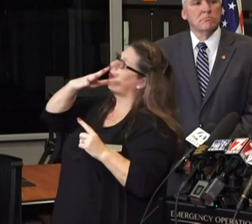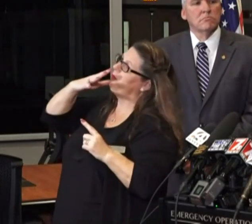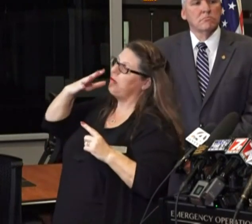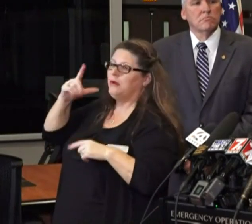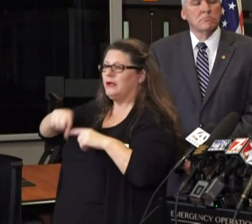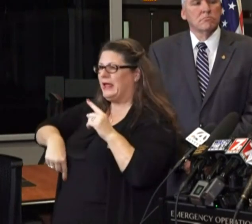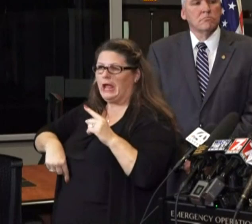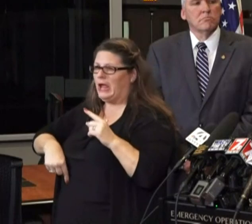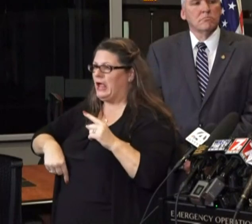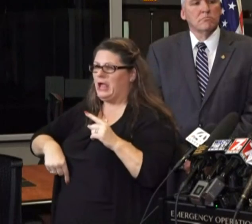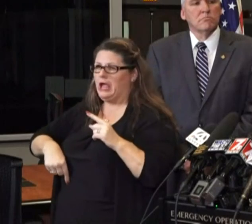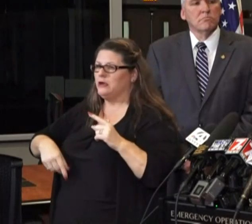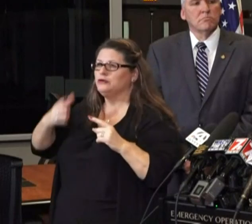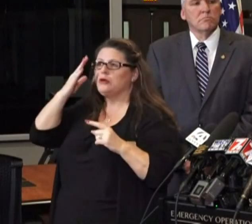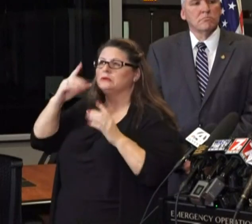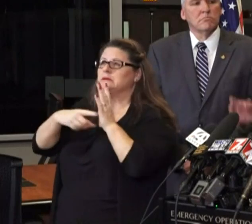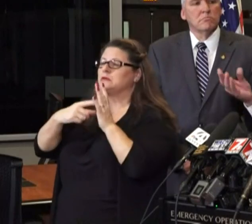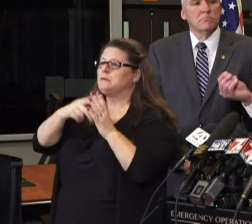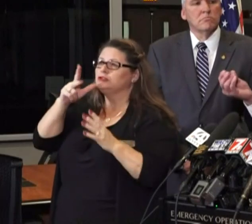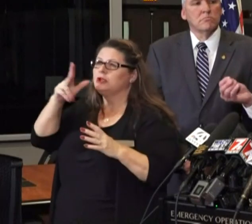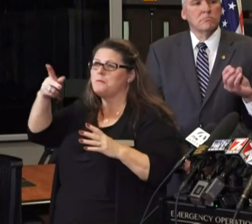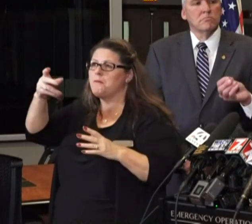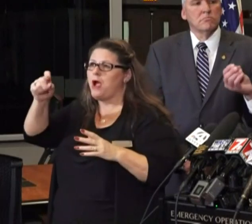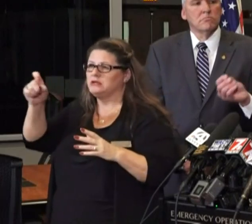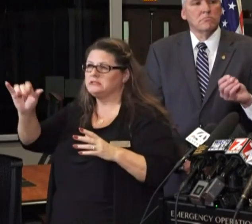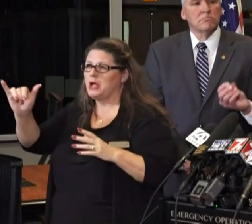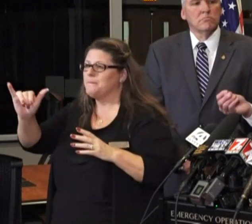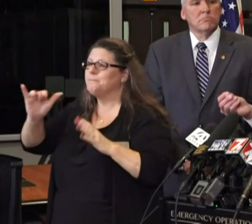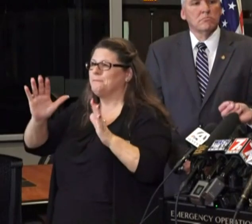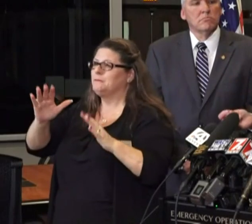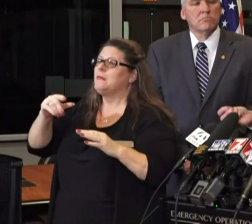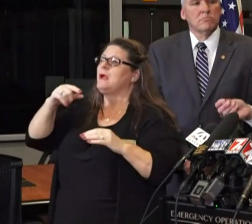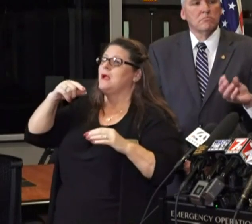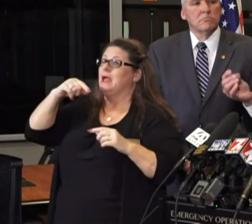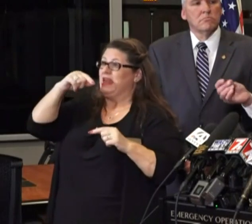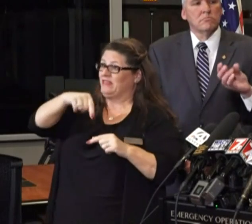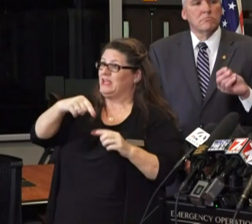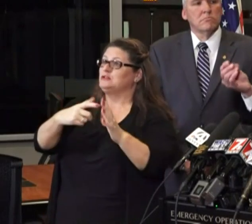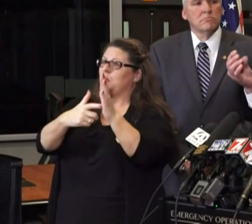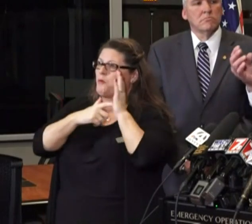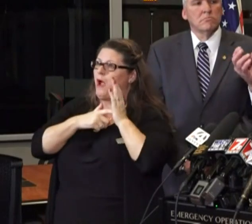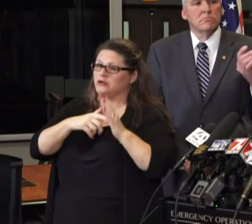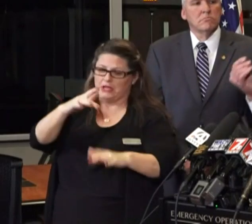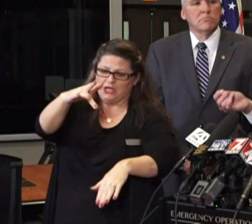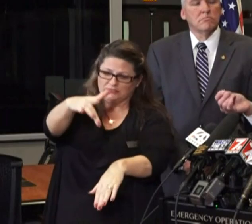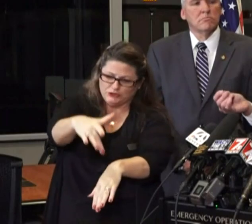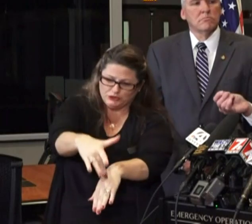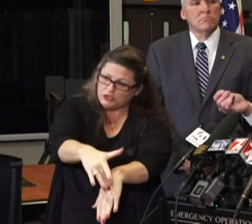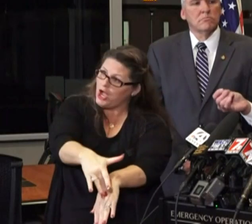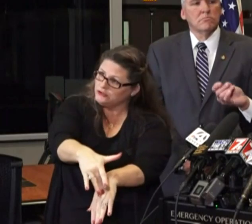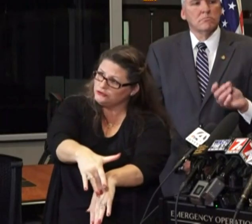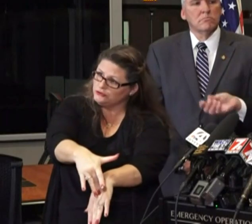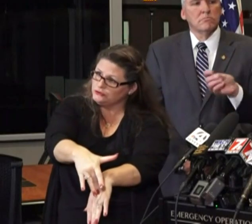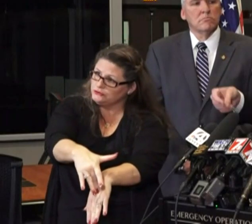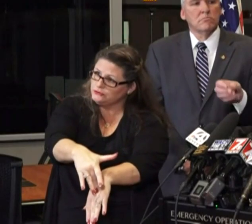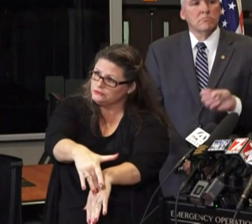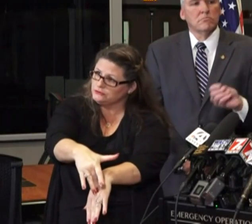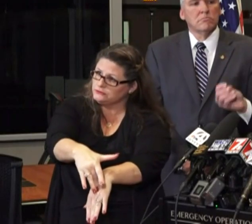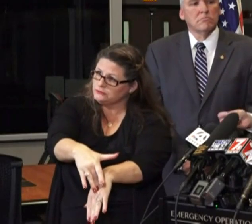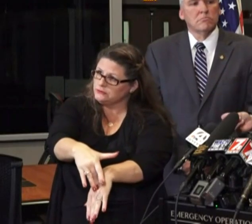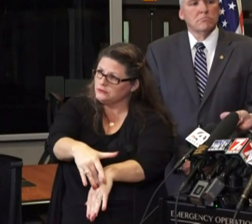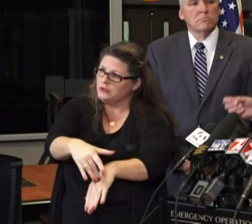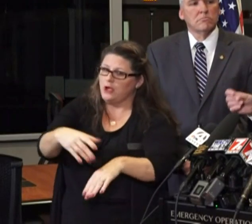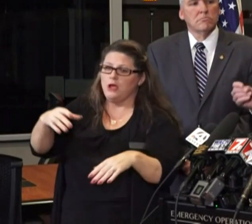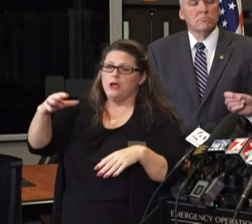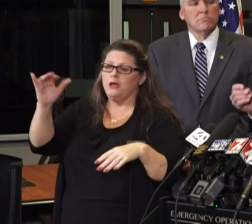and I think some flus. This is something you have to have some contact with the droplets that have come from